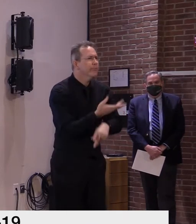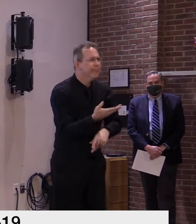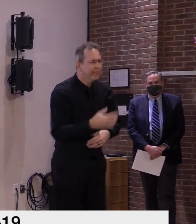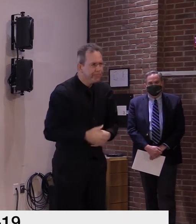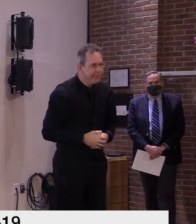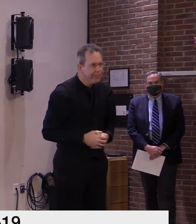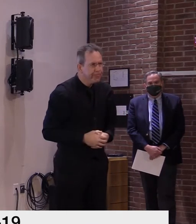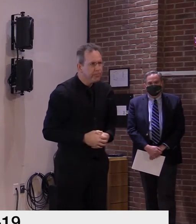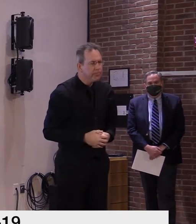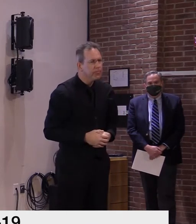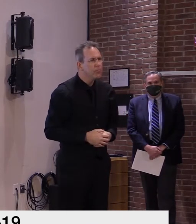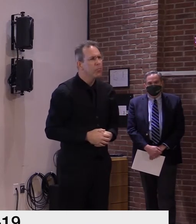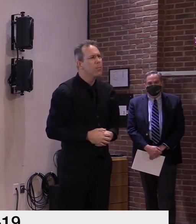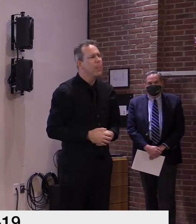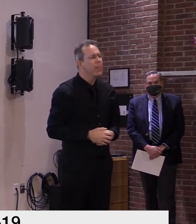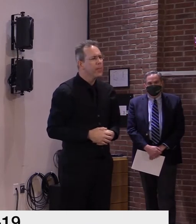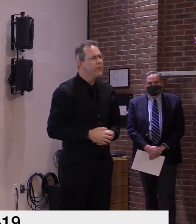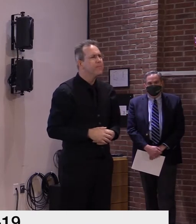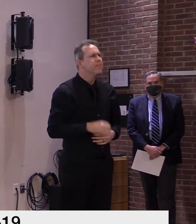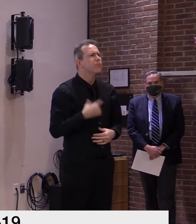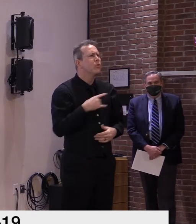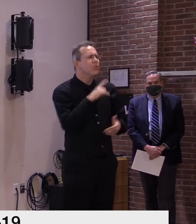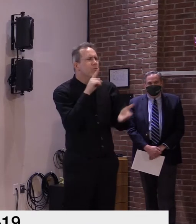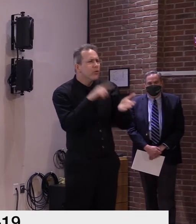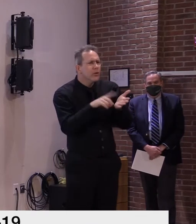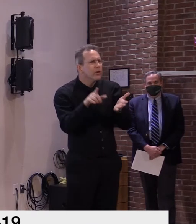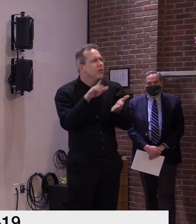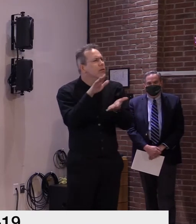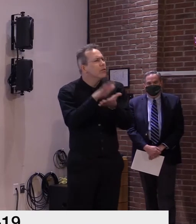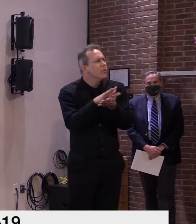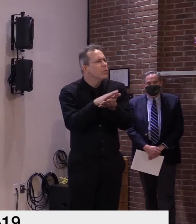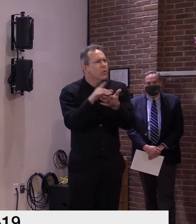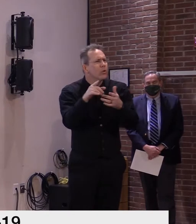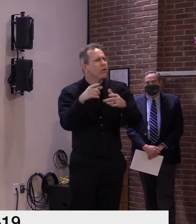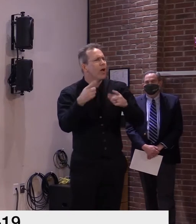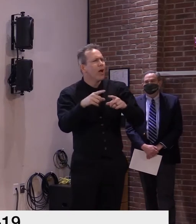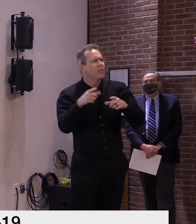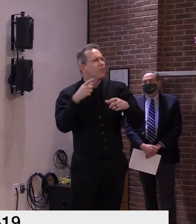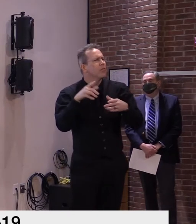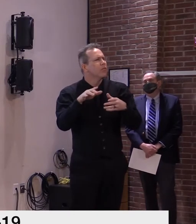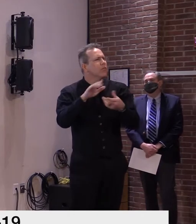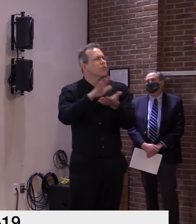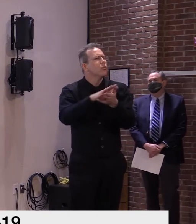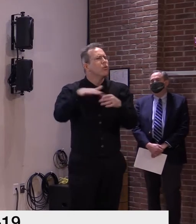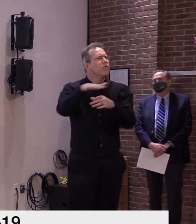When we look at the data related to school-based mental health, children receiving school-based services,